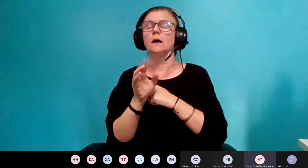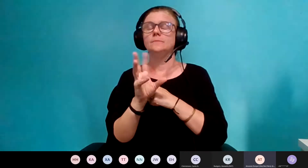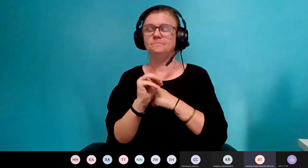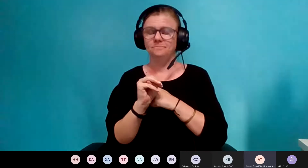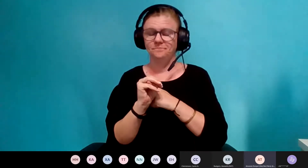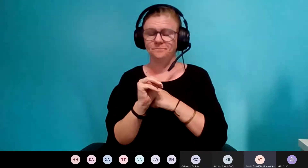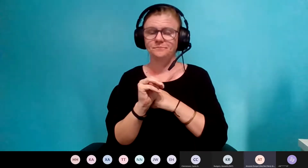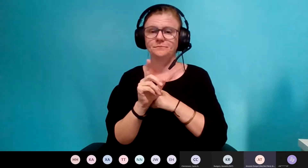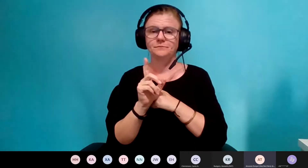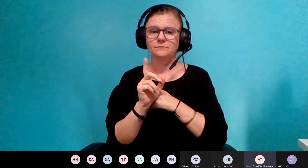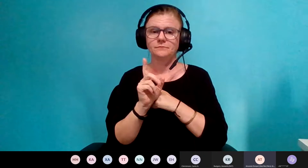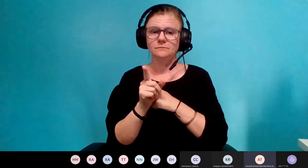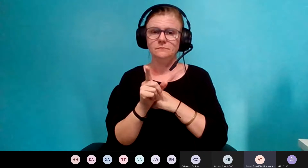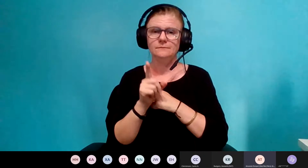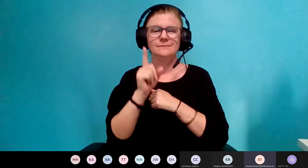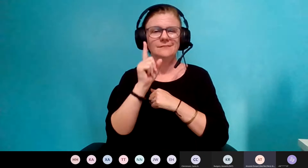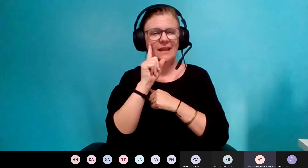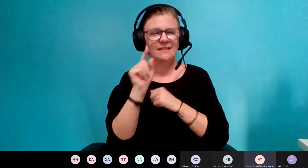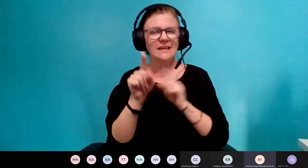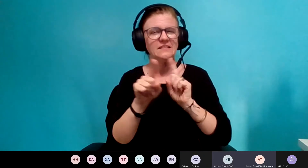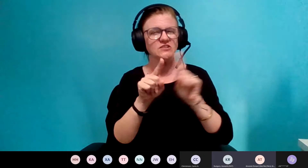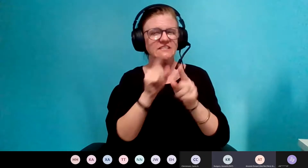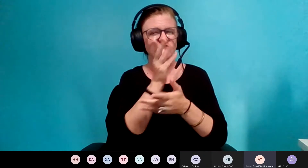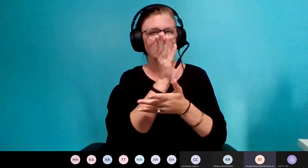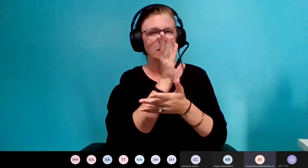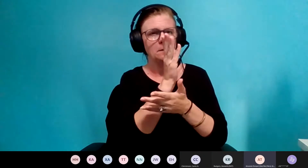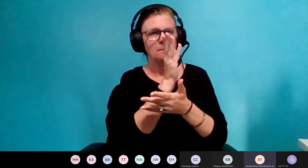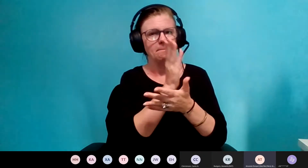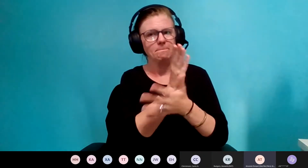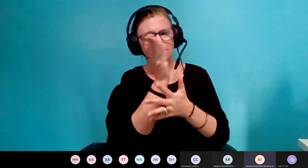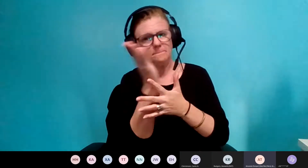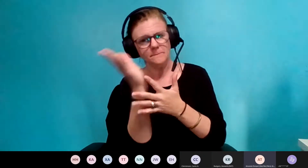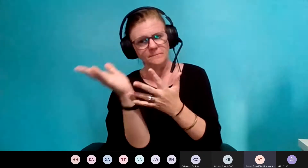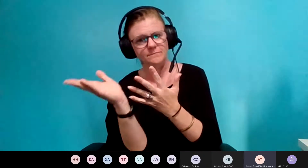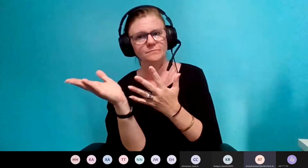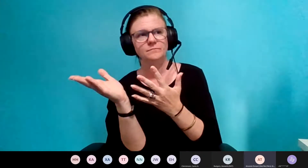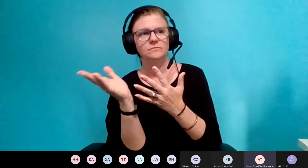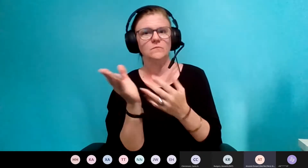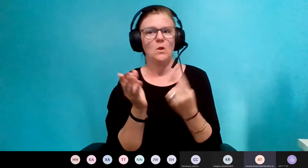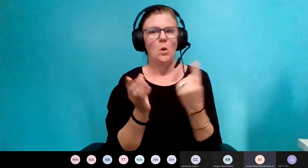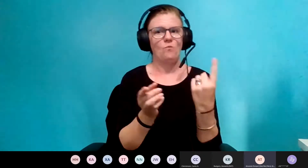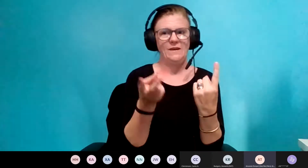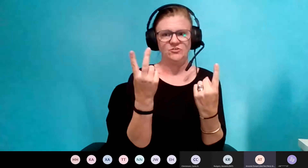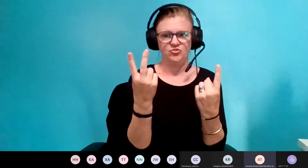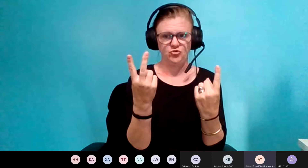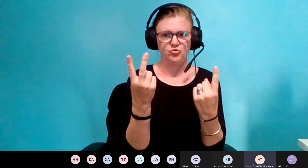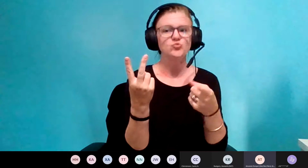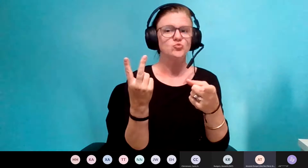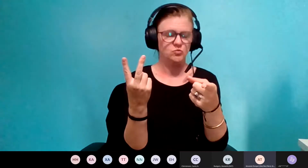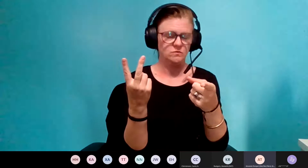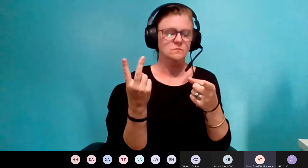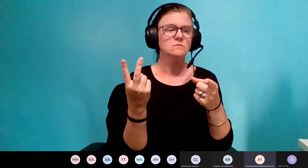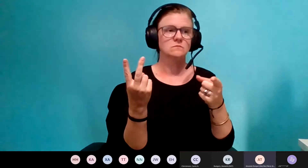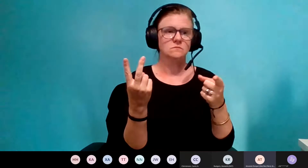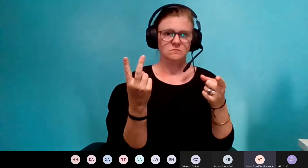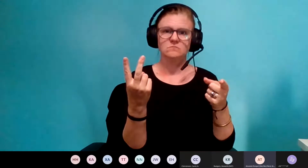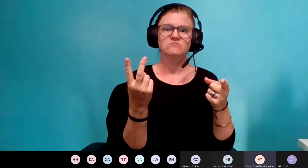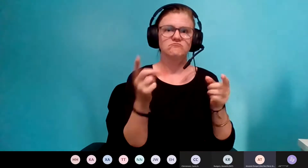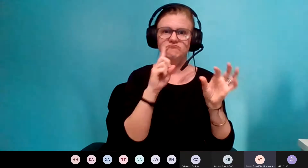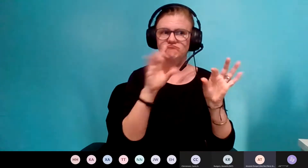I believe that there's different aspects of 1 and 2 that lend itself not